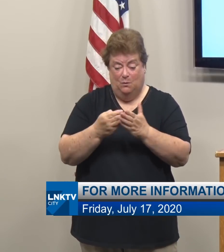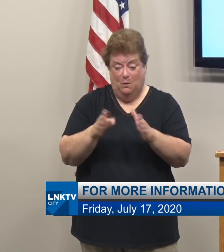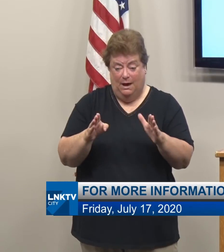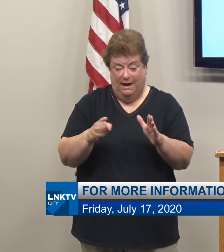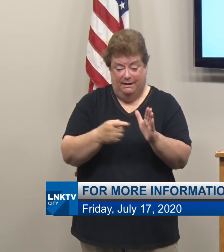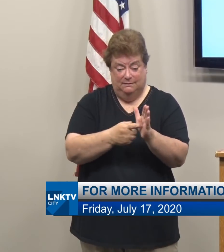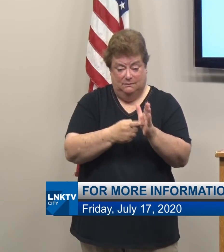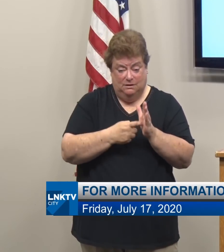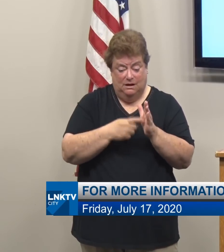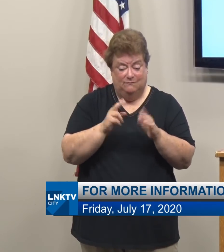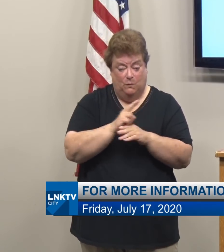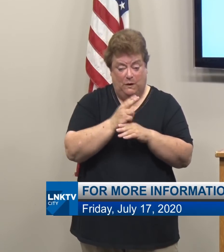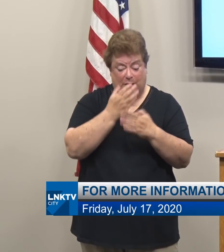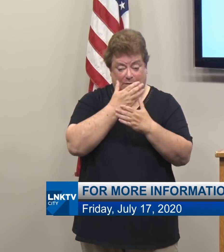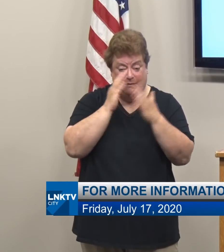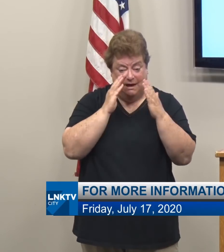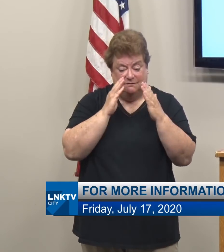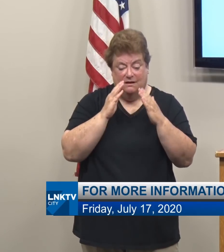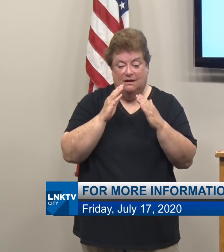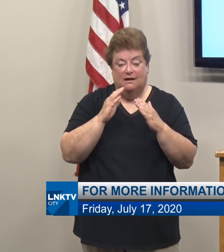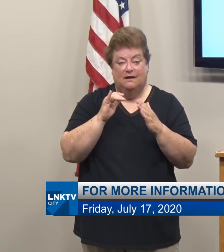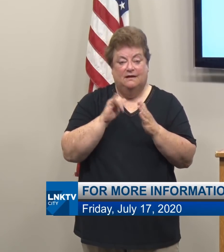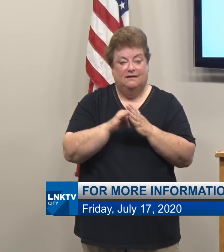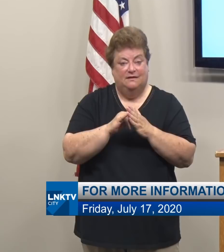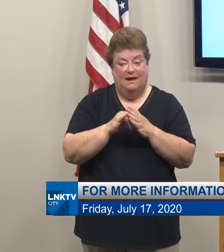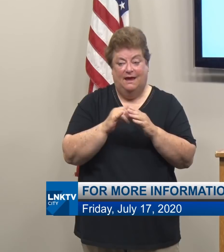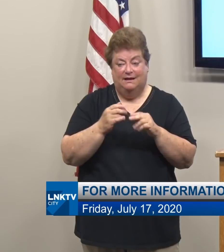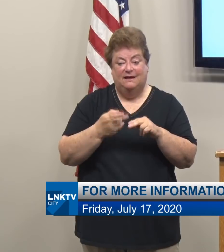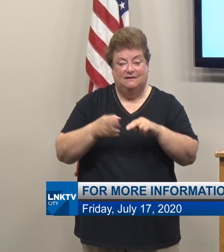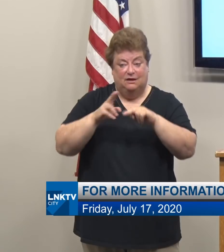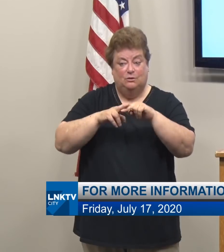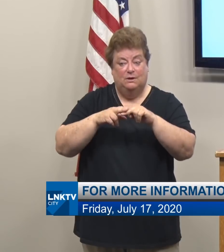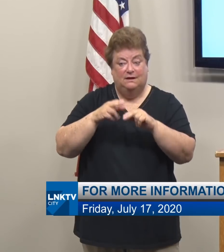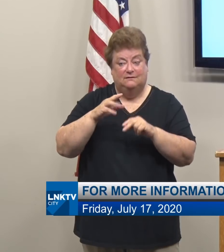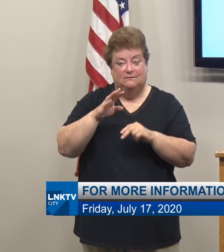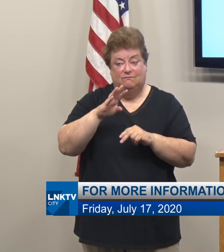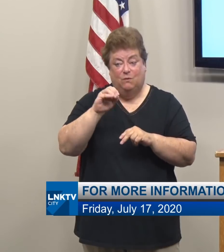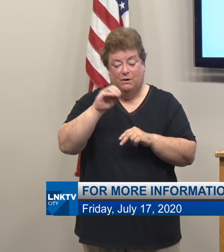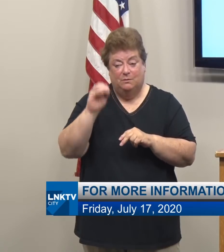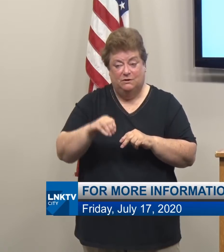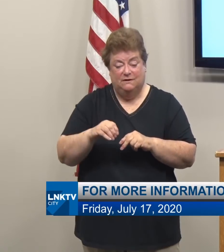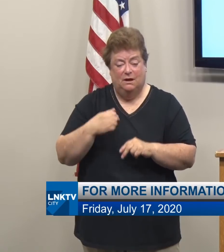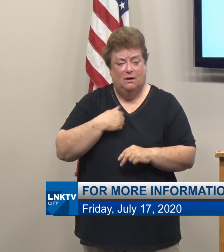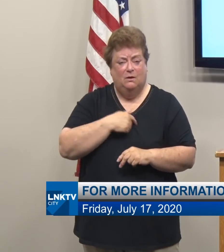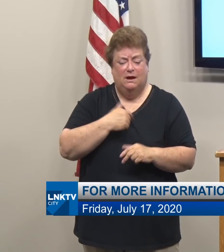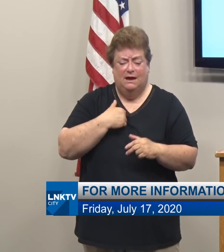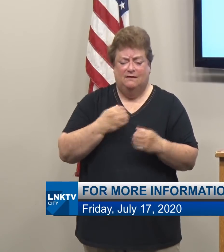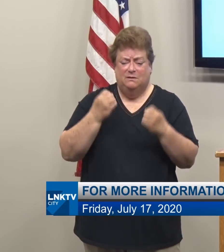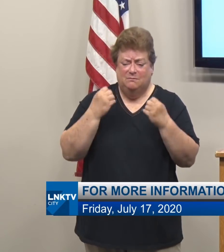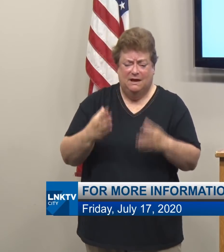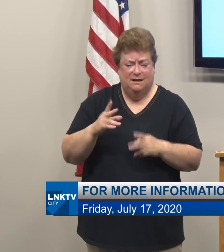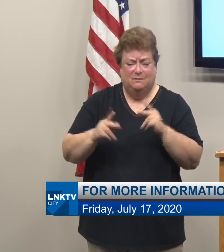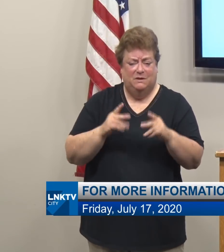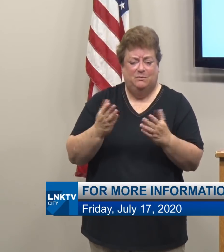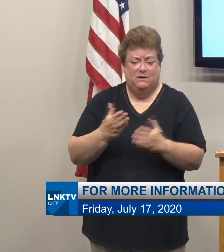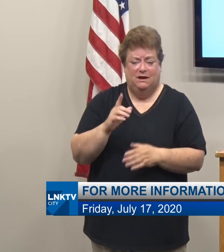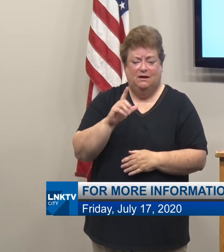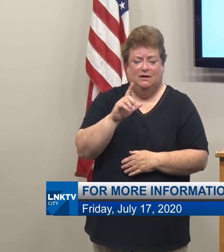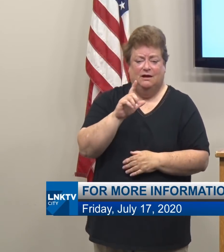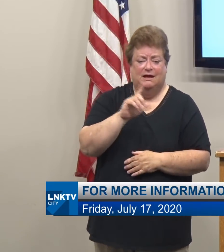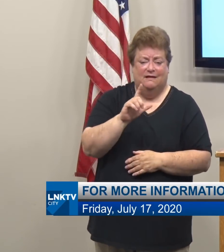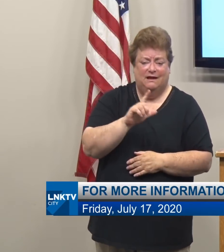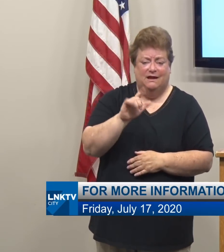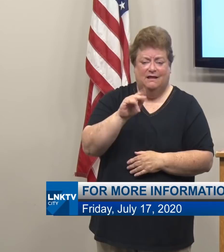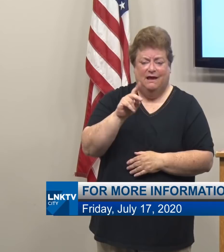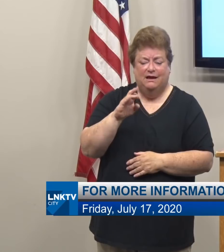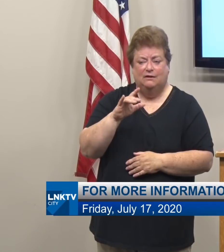was increased the percentage of people who always wear masks by nearly 40%. And while we do have so many people in Lincoln and Lancaster County who are putting on